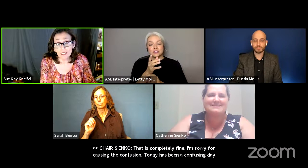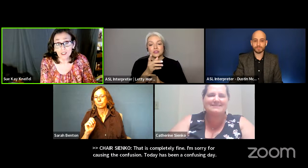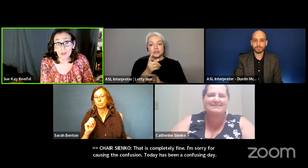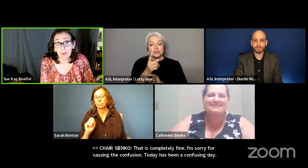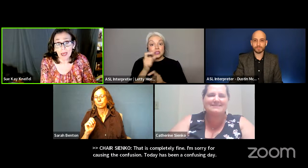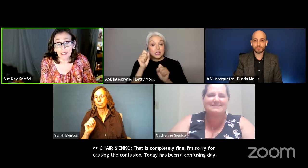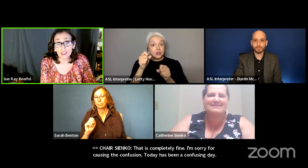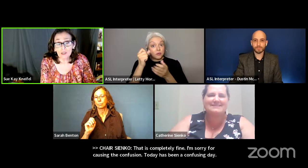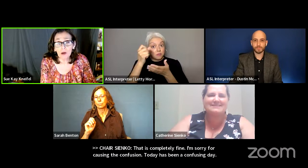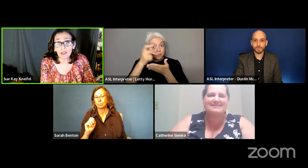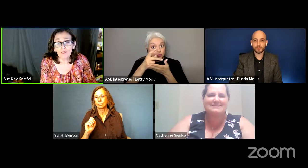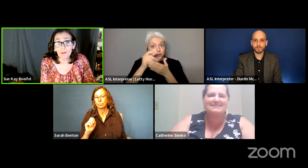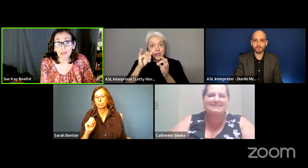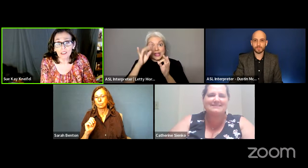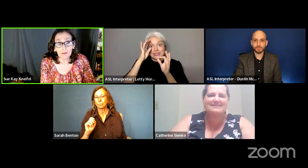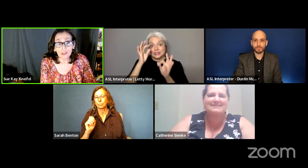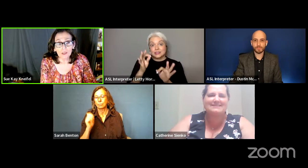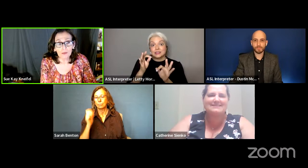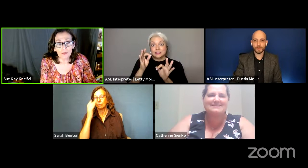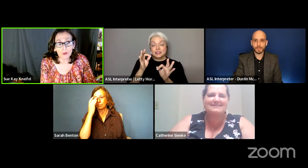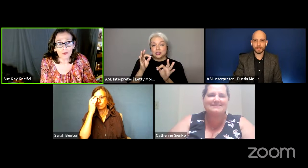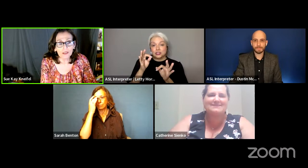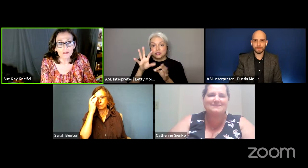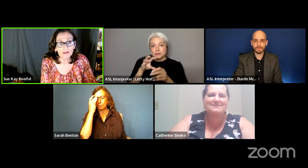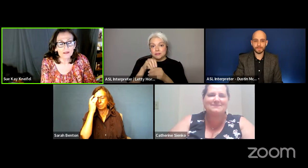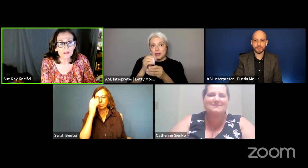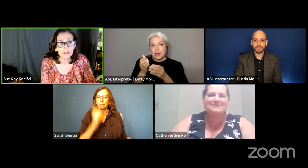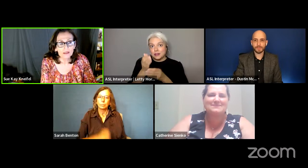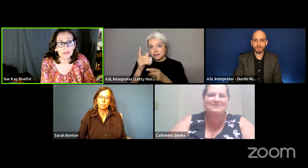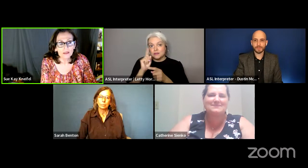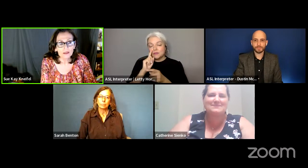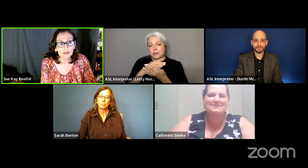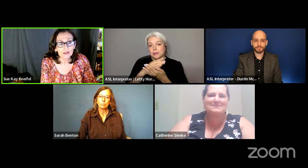approve the decision package as part of the budget proposal.